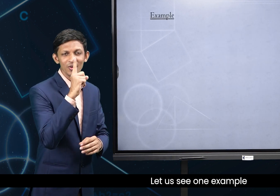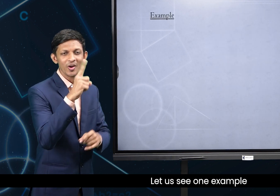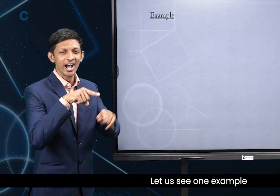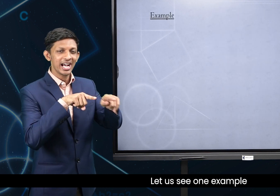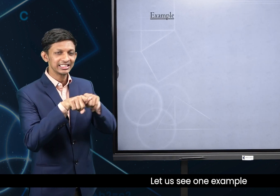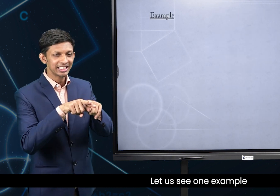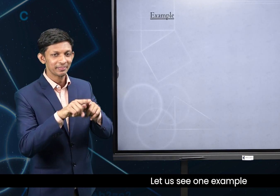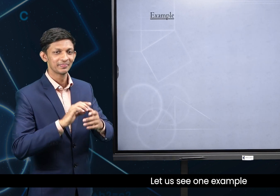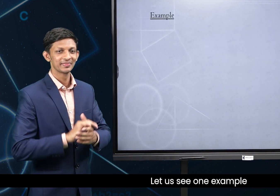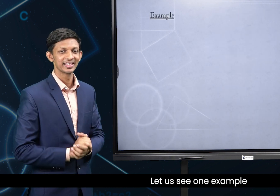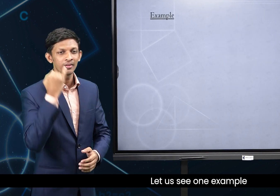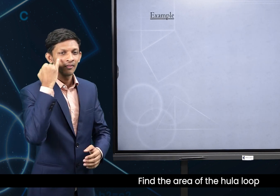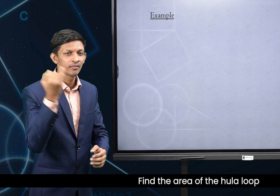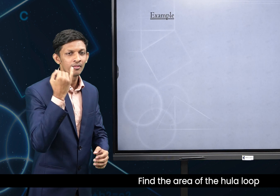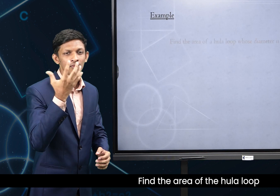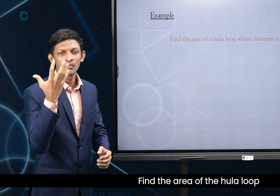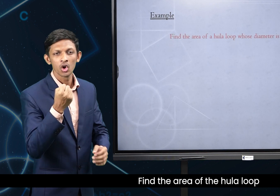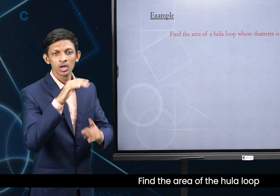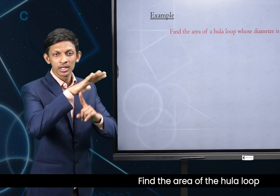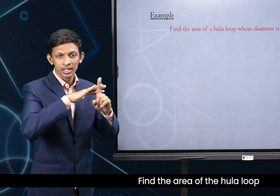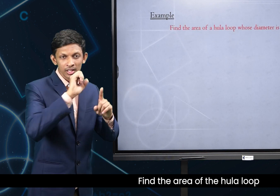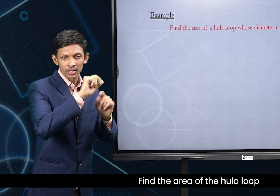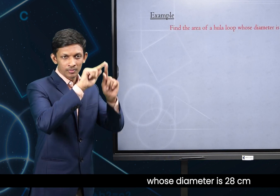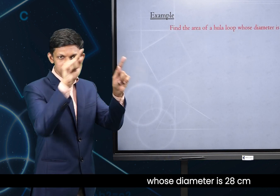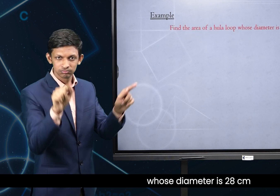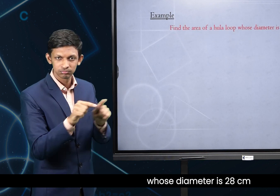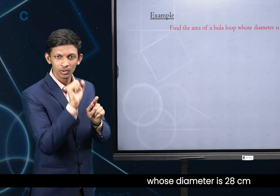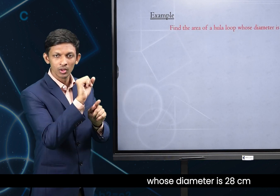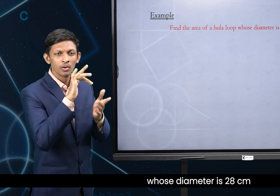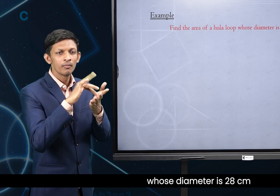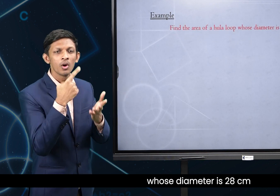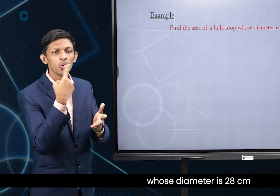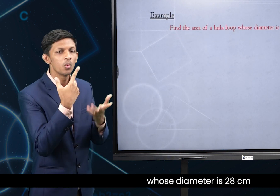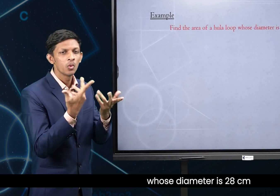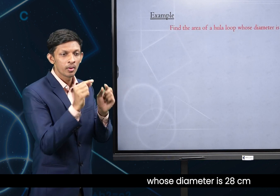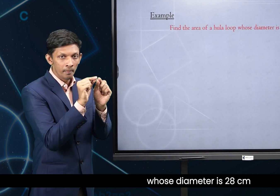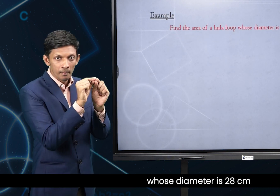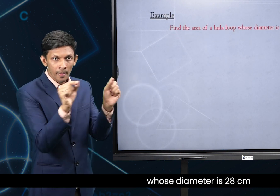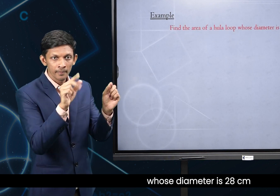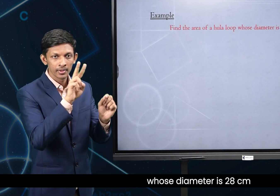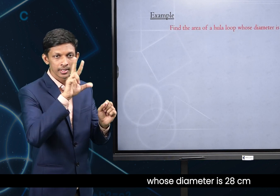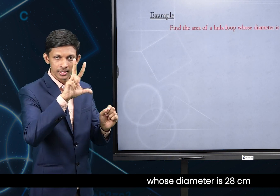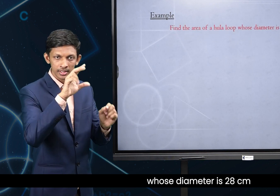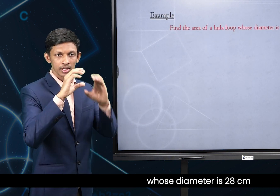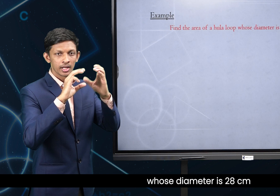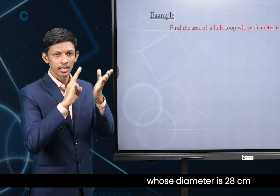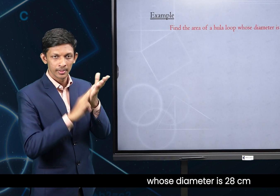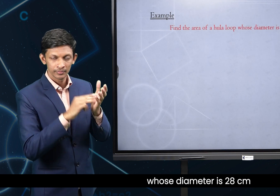example. Find the area of the hula loop whose diameter is 28 cm.